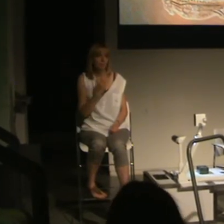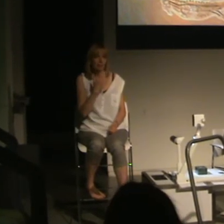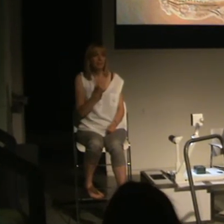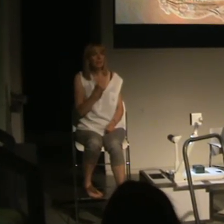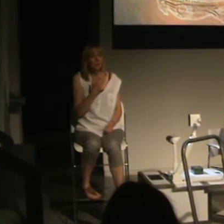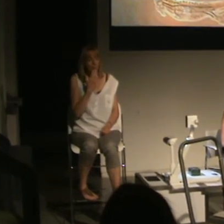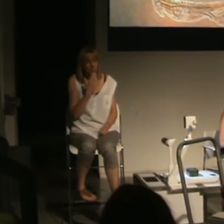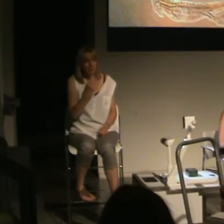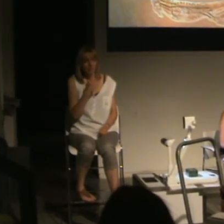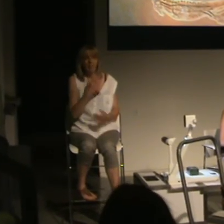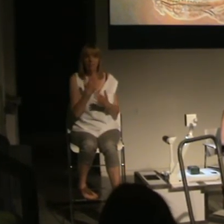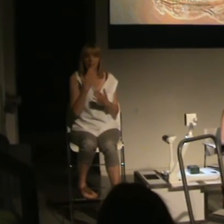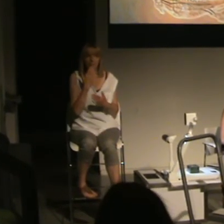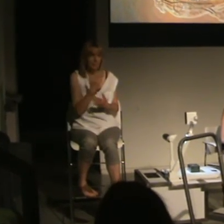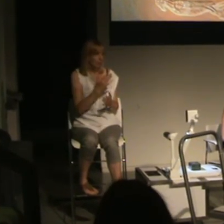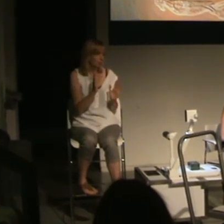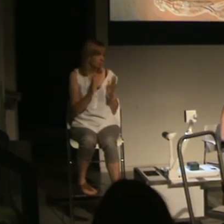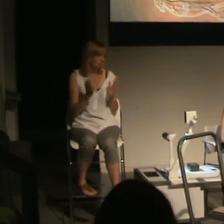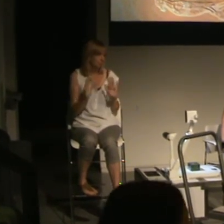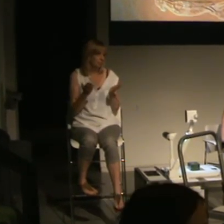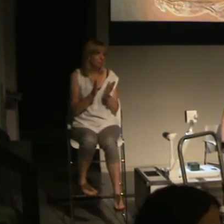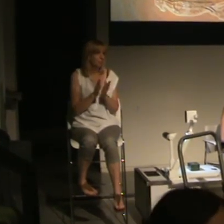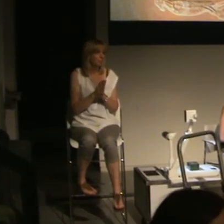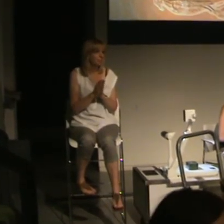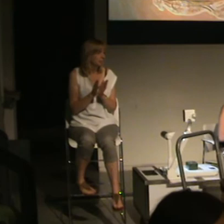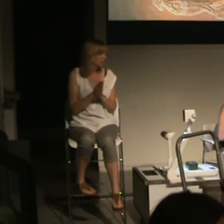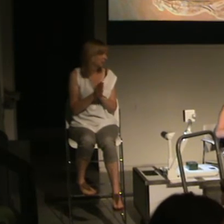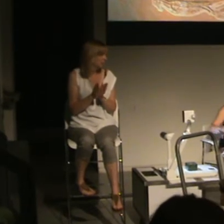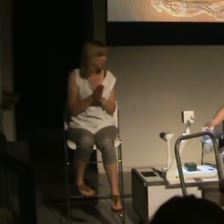coming in today and telling us all about crocodiles.